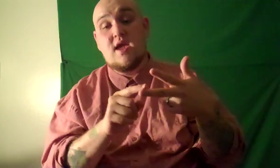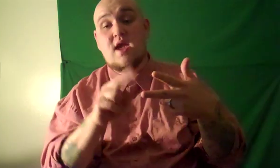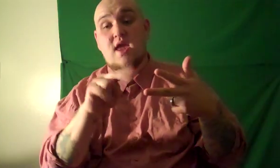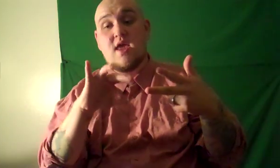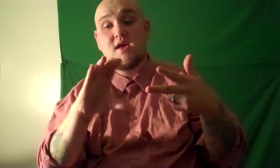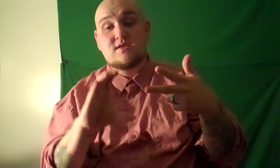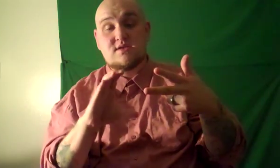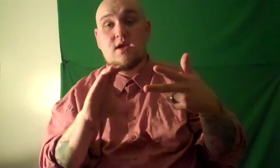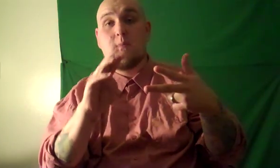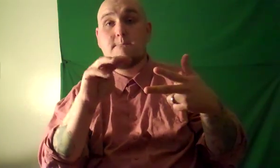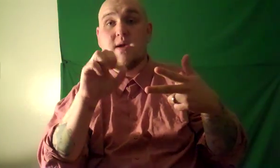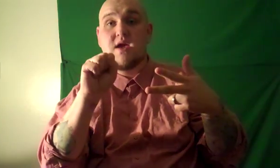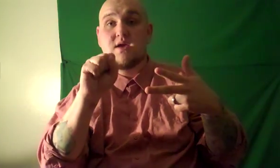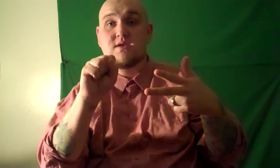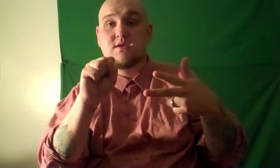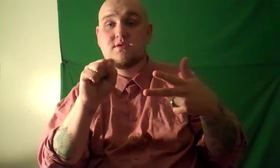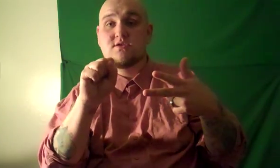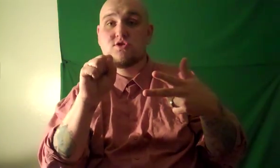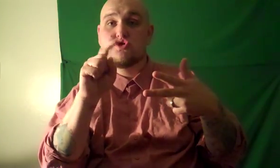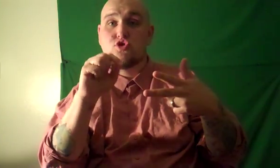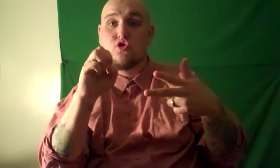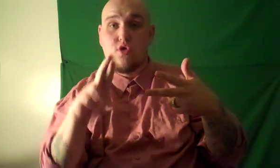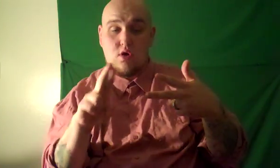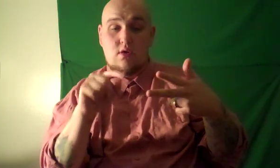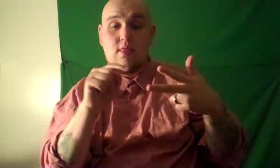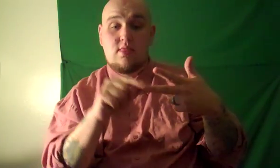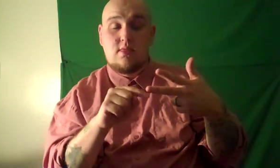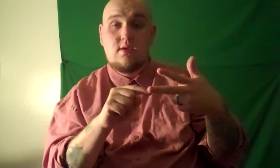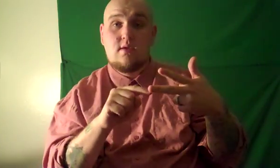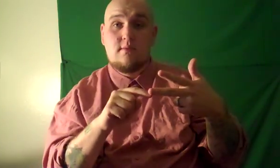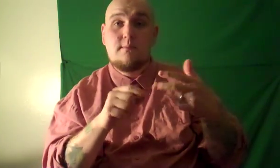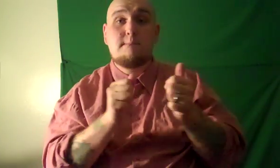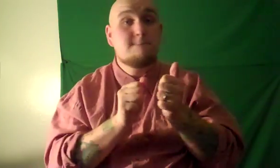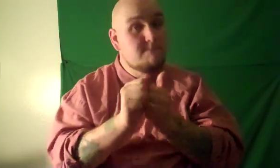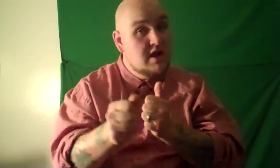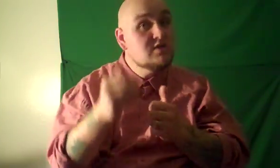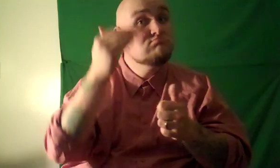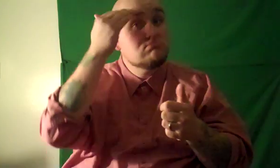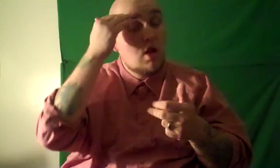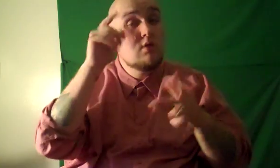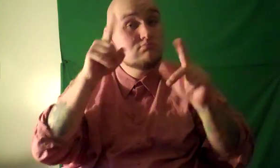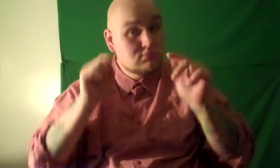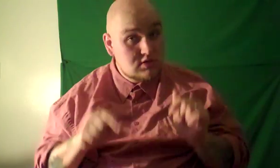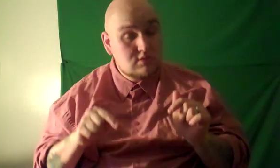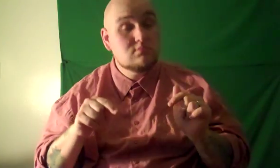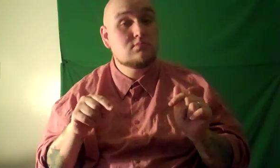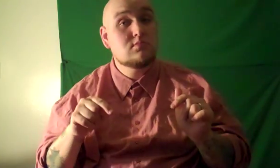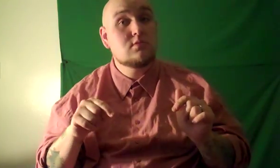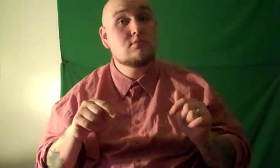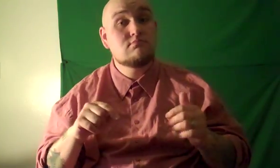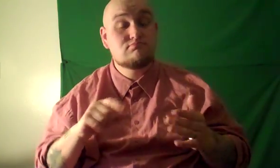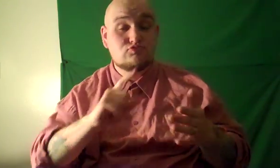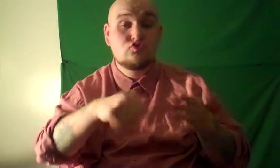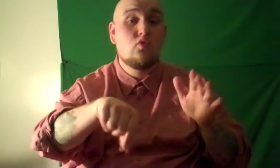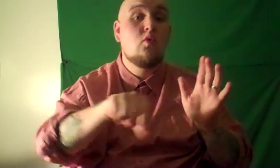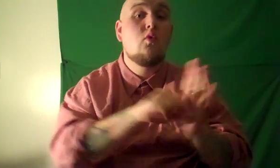NIC Master, you will have passed the knowledge exam. You will have scored within a high